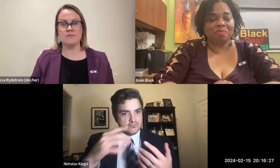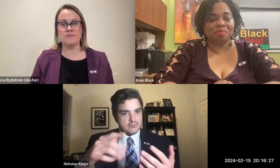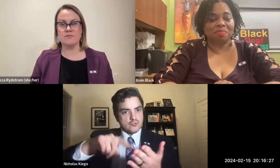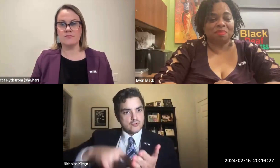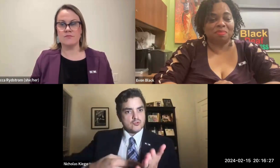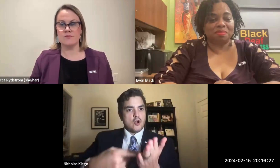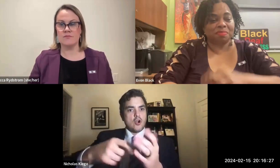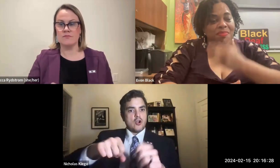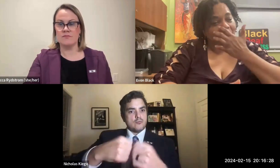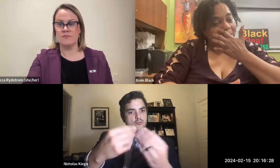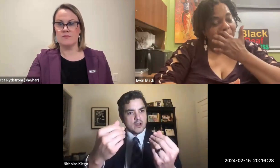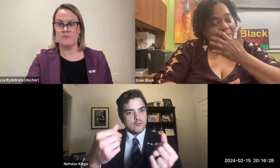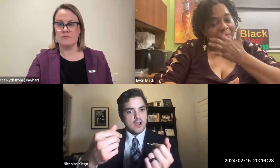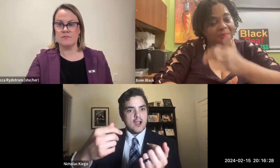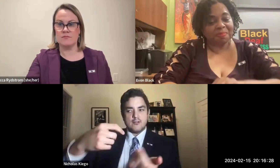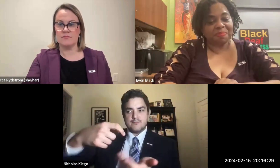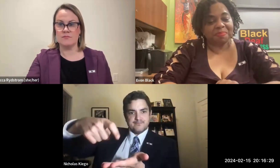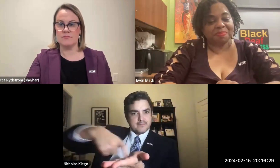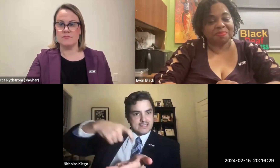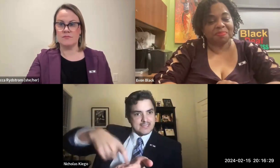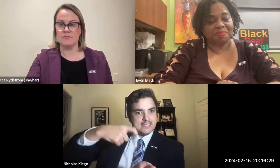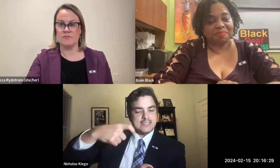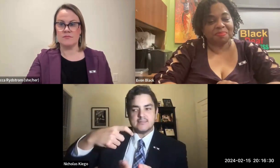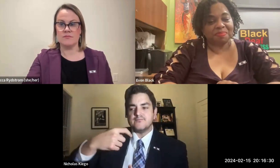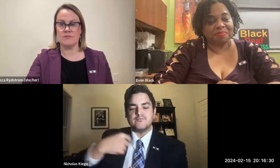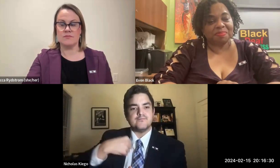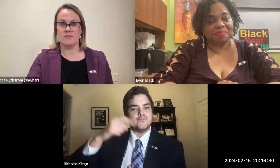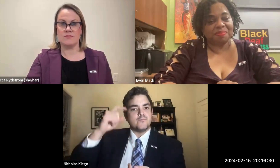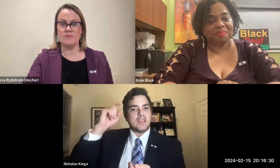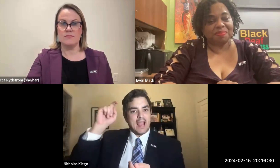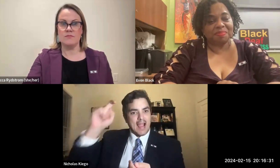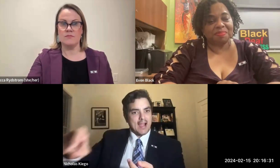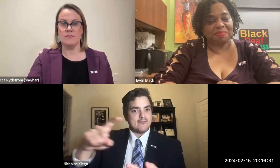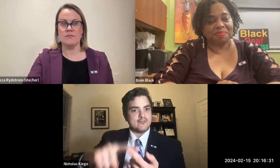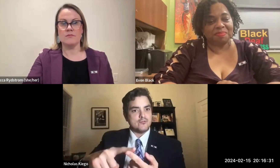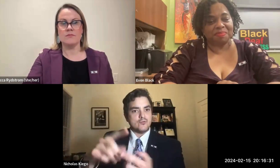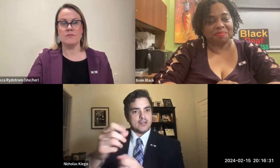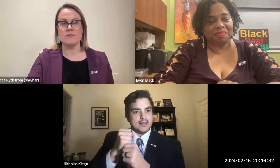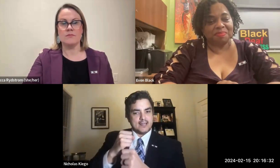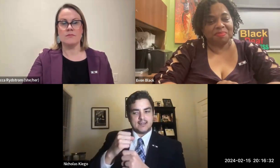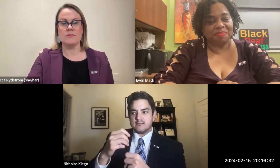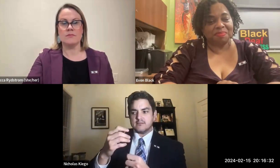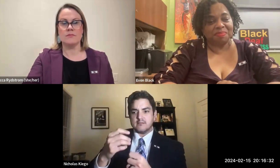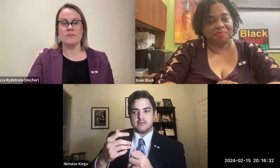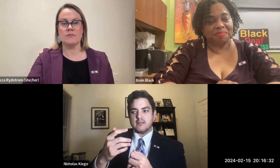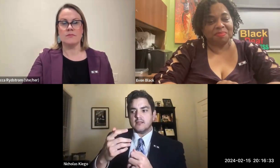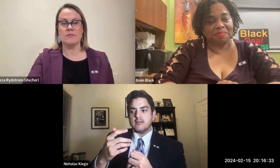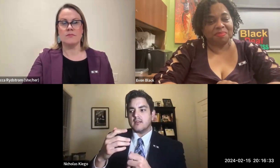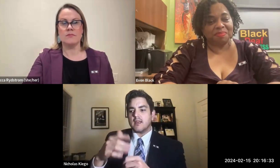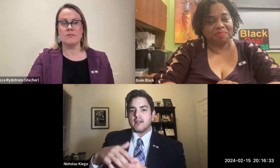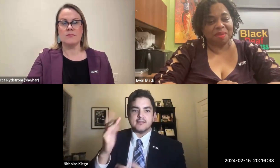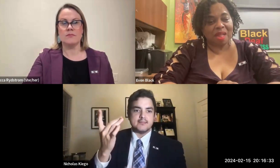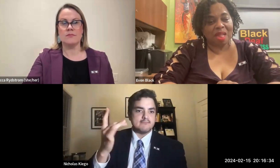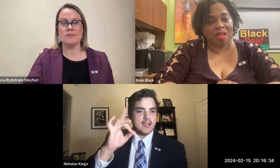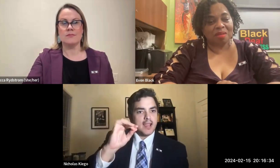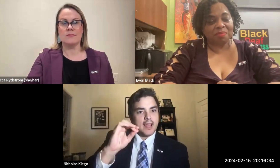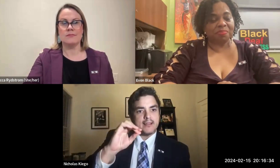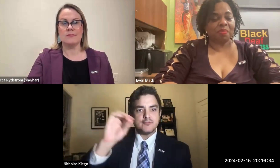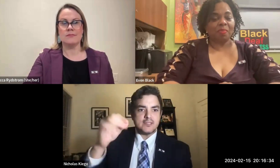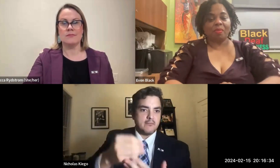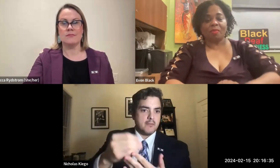Certainly. For us to actually break ground on the memorial, we have to